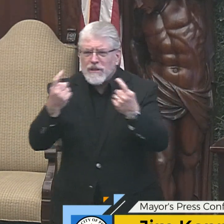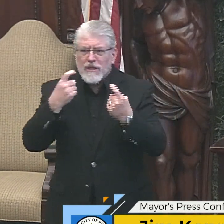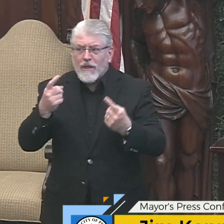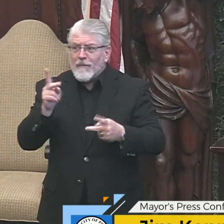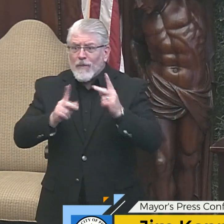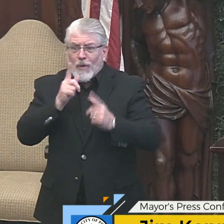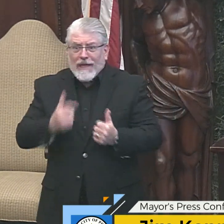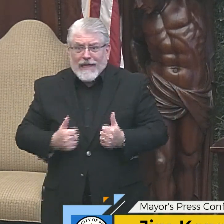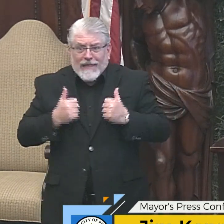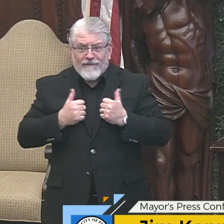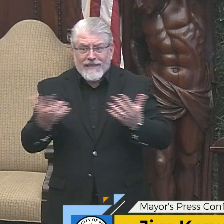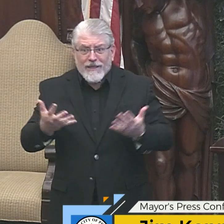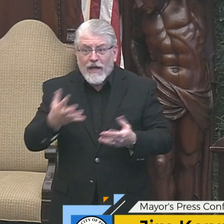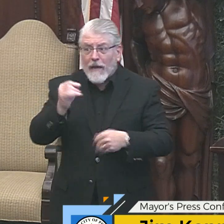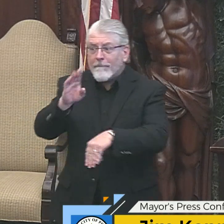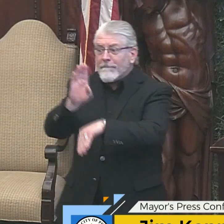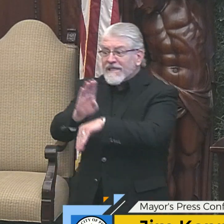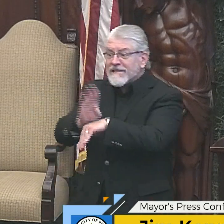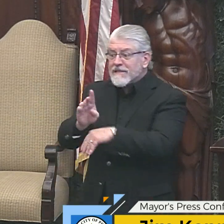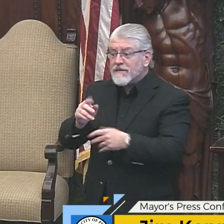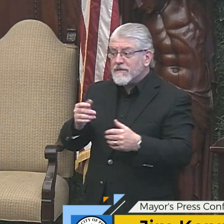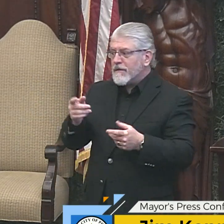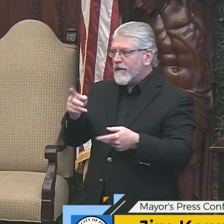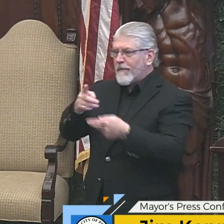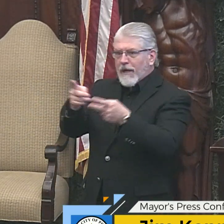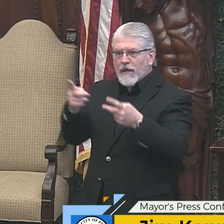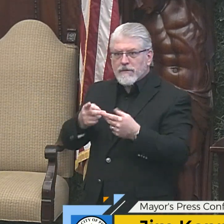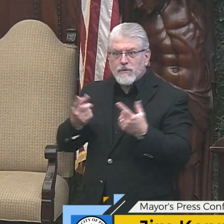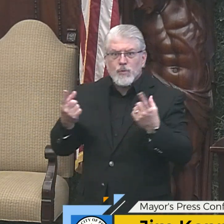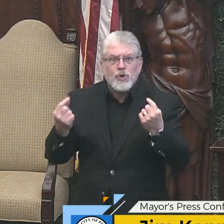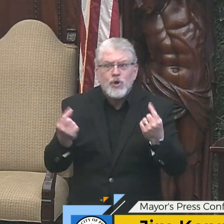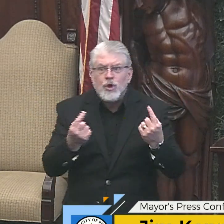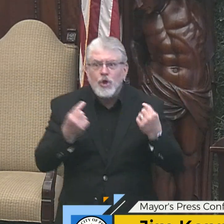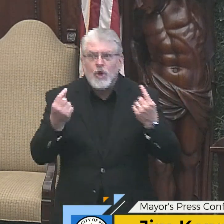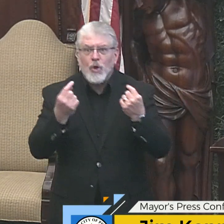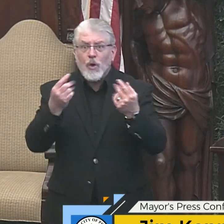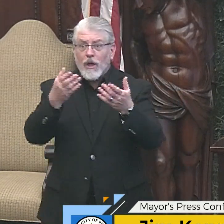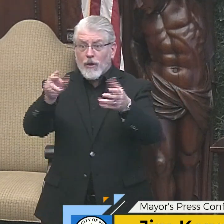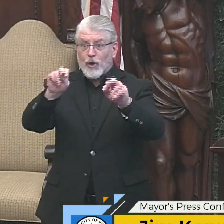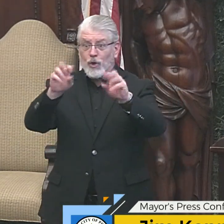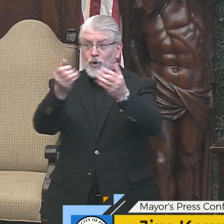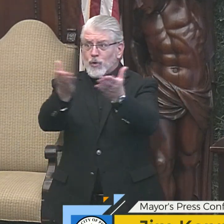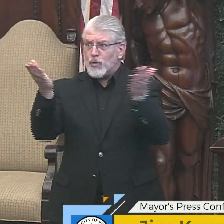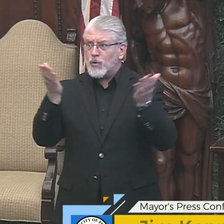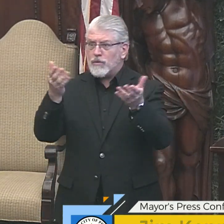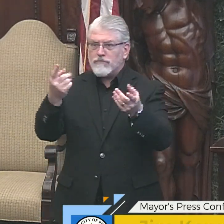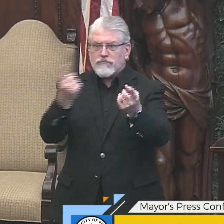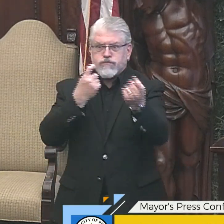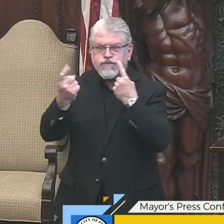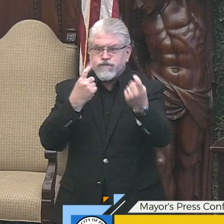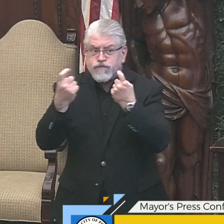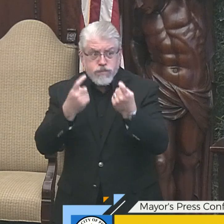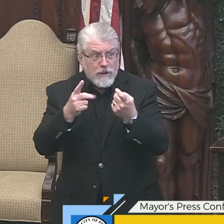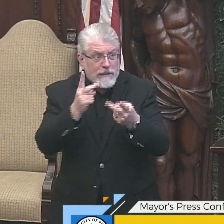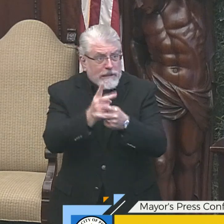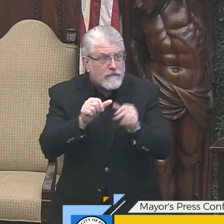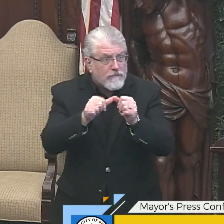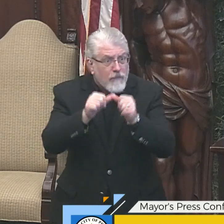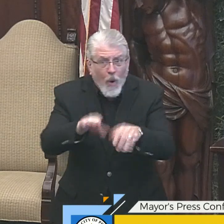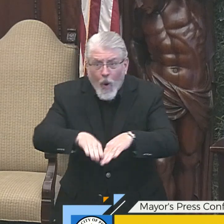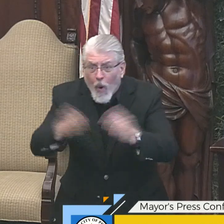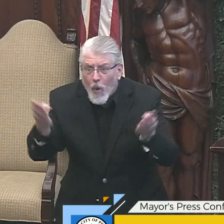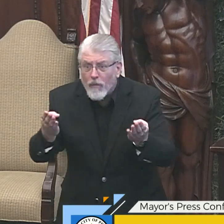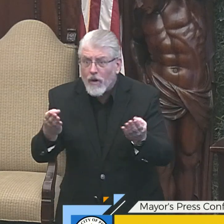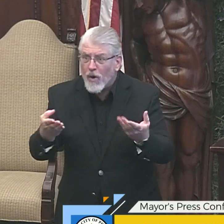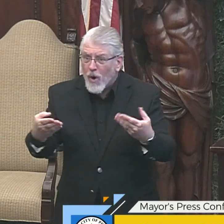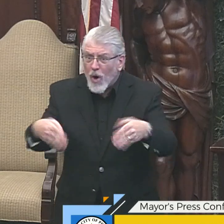of course those of you in the press, have about what should be open and what should be closed. I want to thank members of the press for your patience as we adjusted